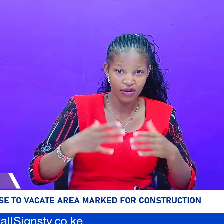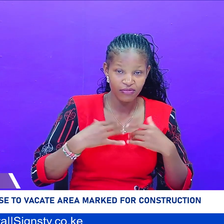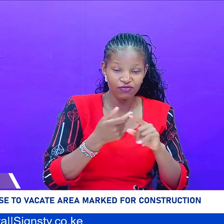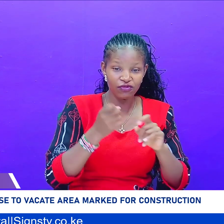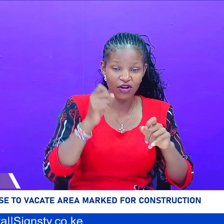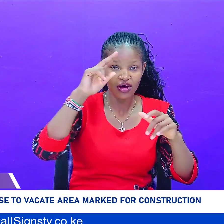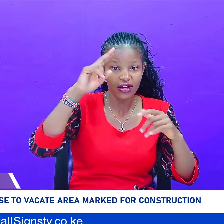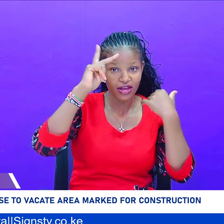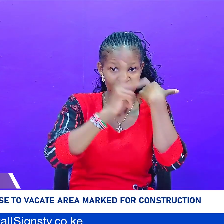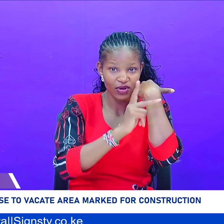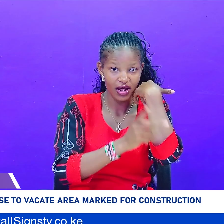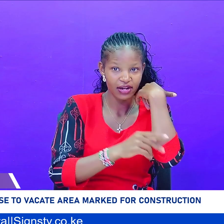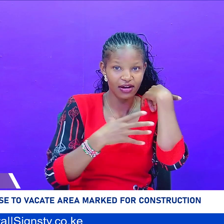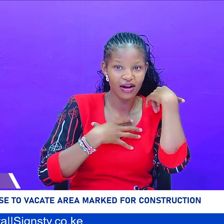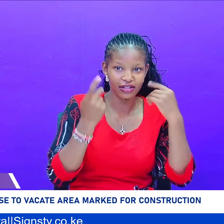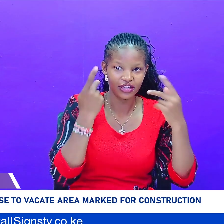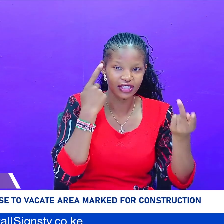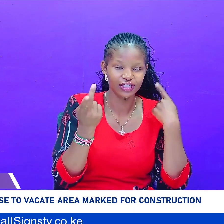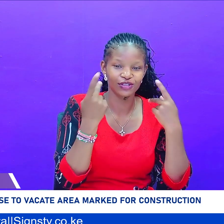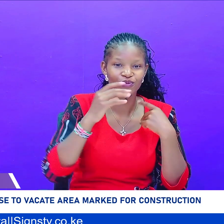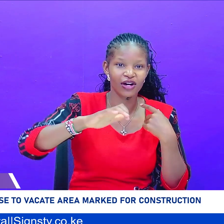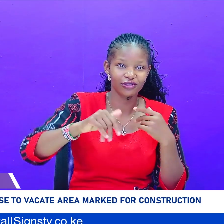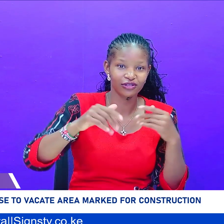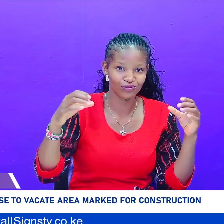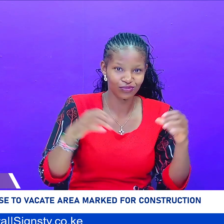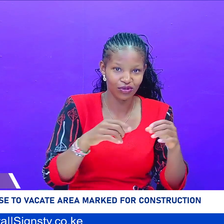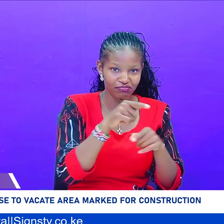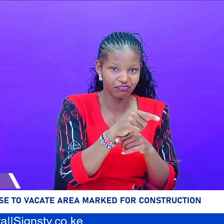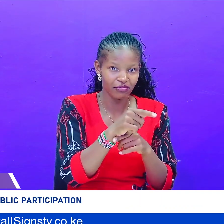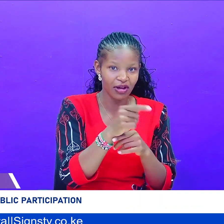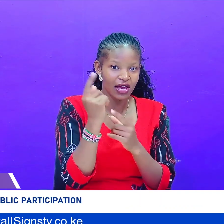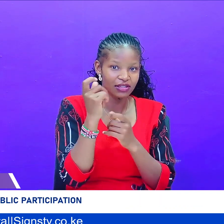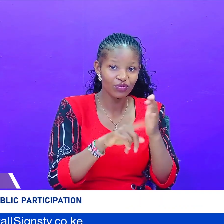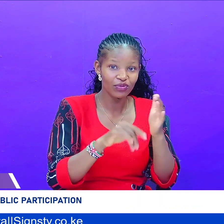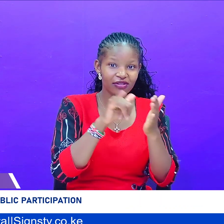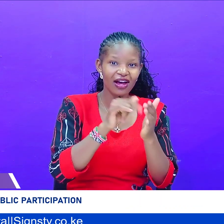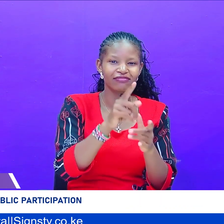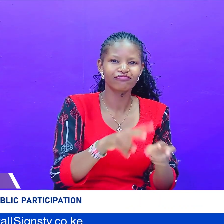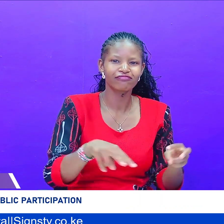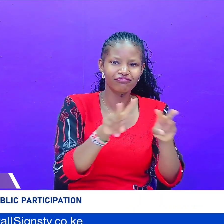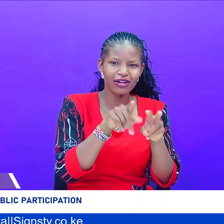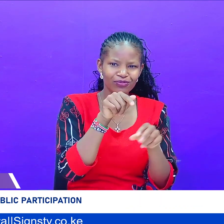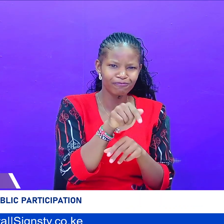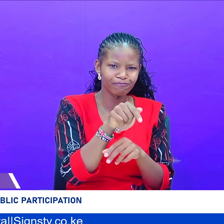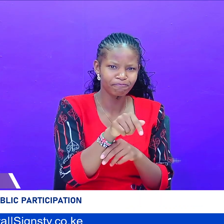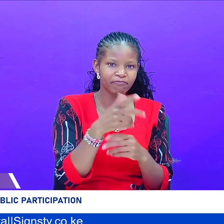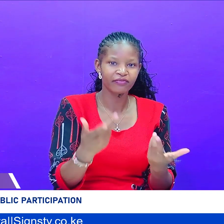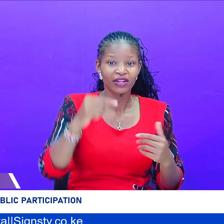The news. Residents of Kirinyaga and Kericho counties expressed their views regarding the government's